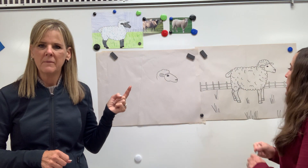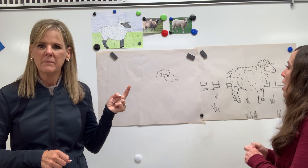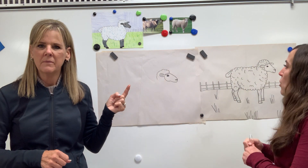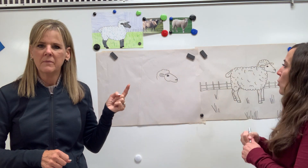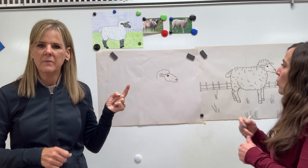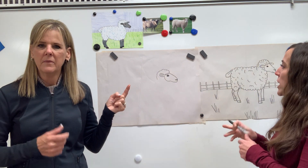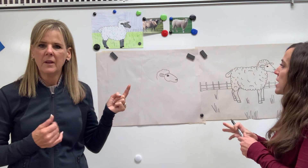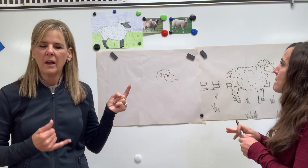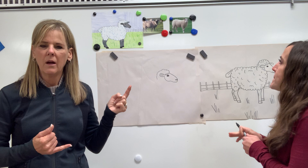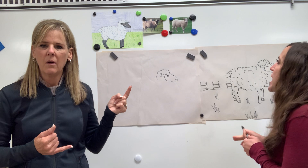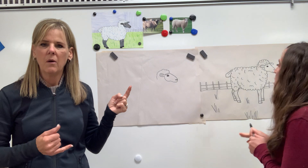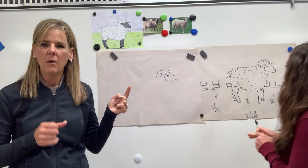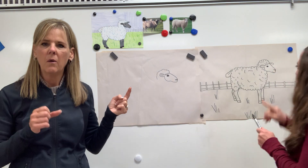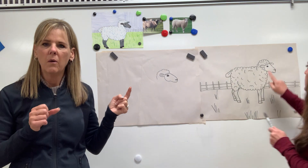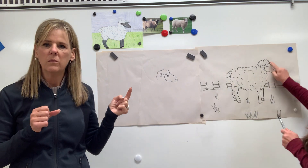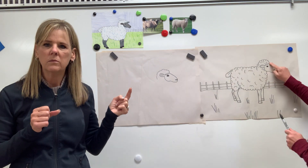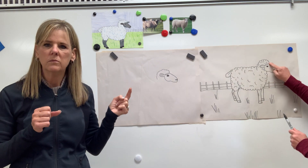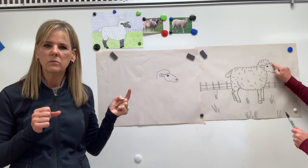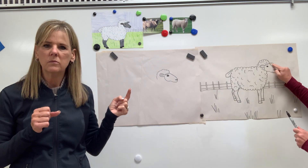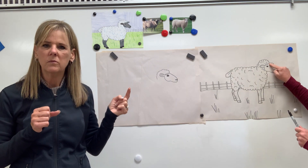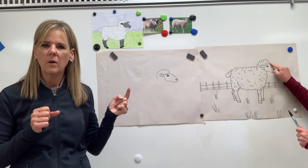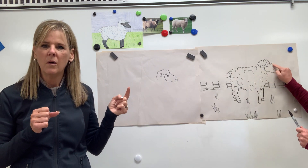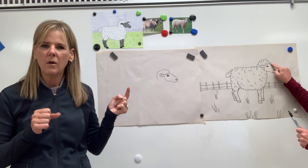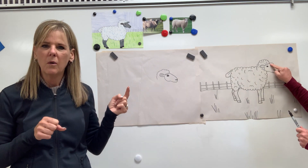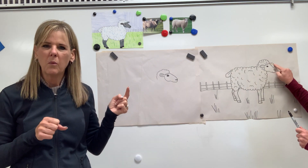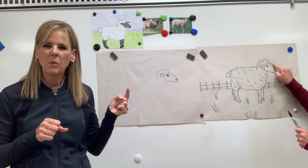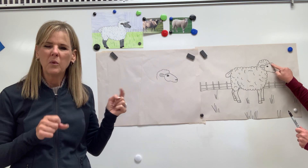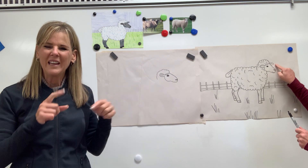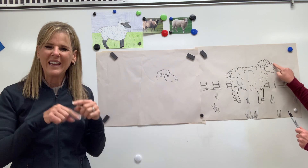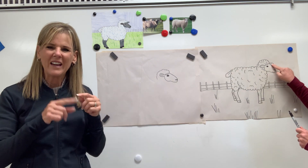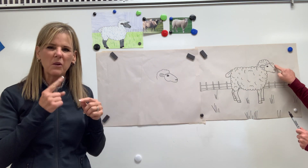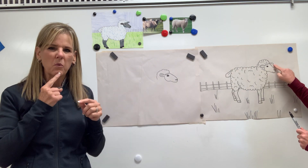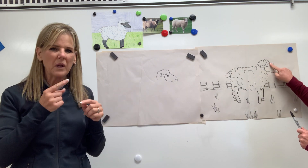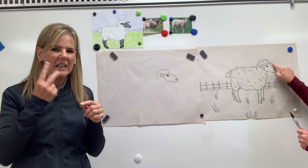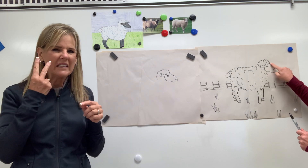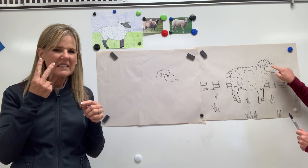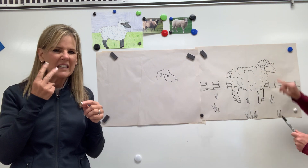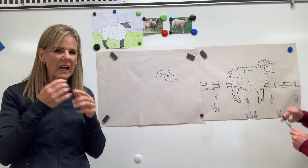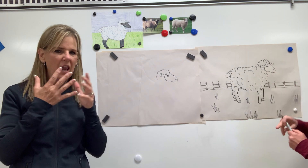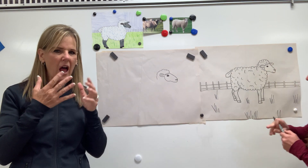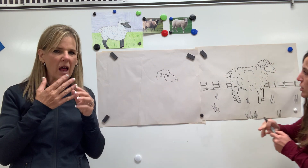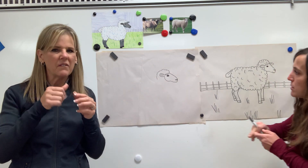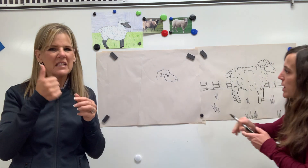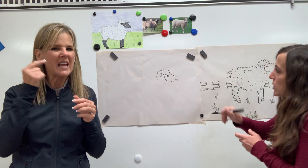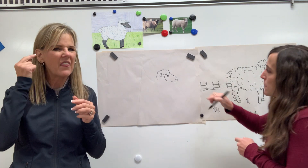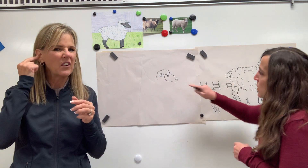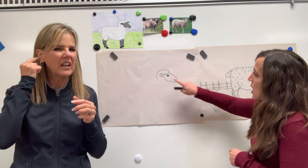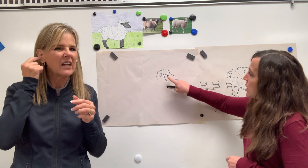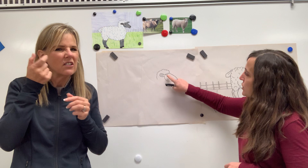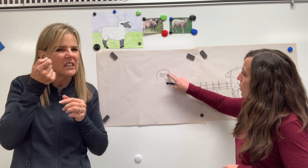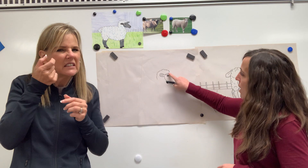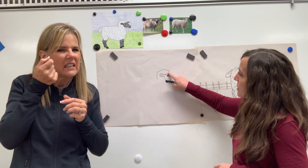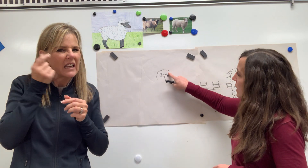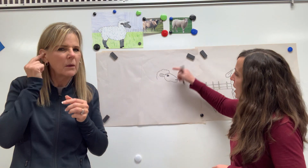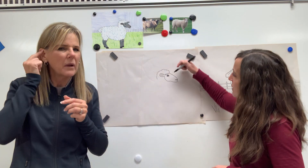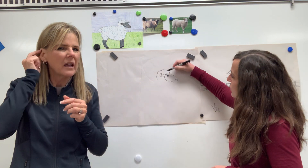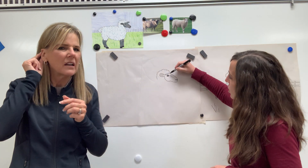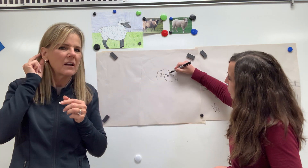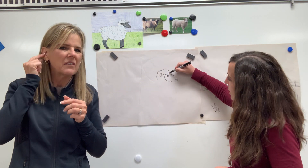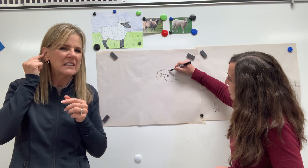Now, we can barely see his other ear sticking out on the other side of his head. Barely, barely. So I'm gonna kind of look wherever